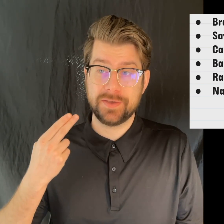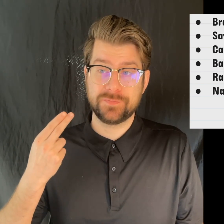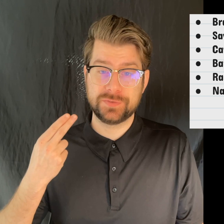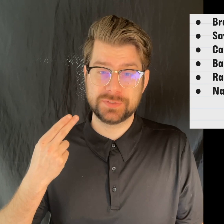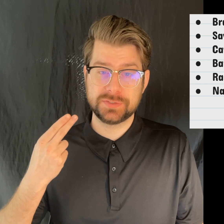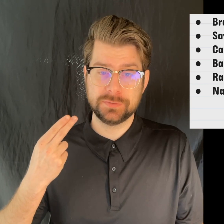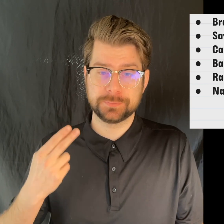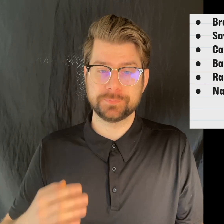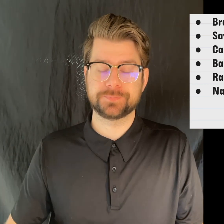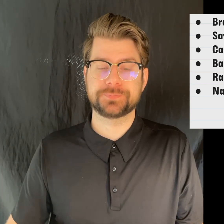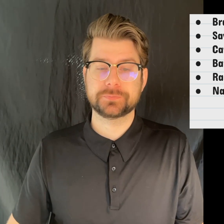strives,